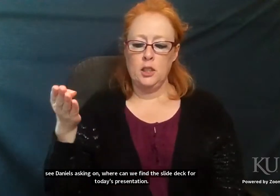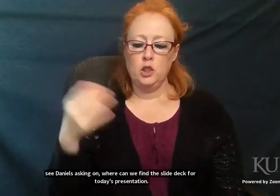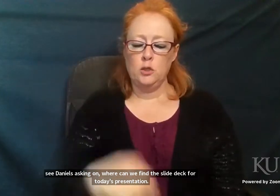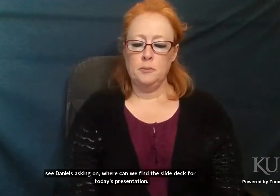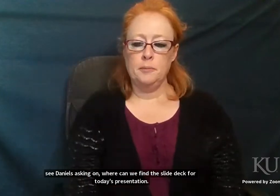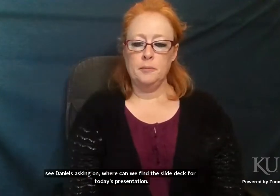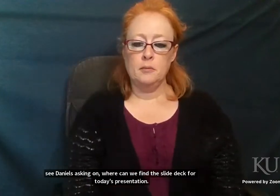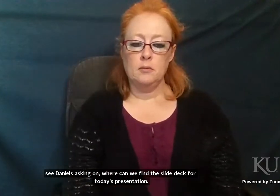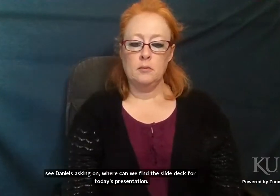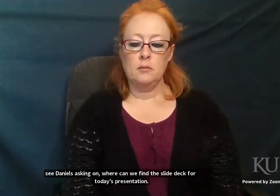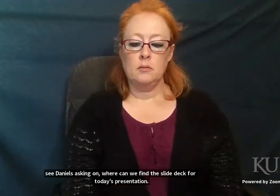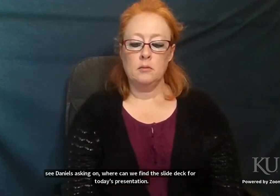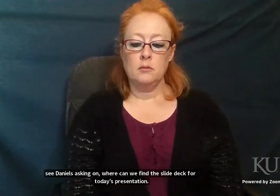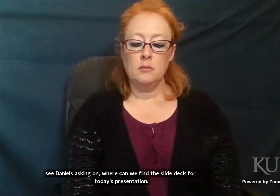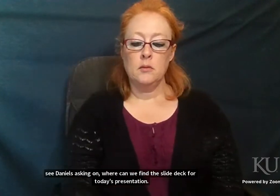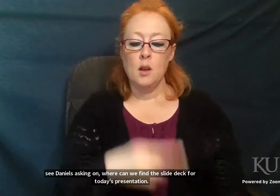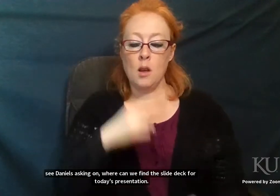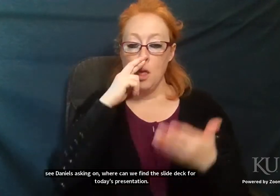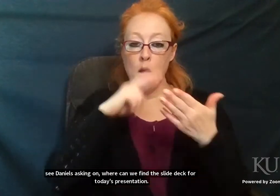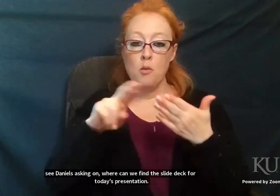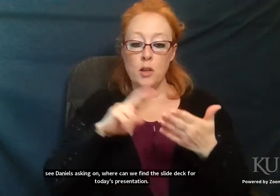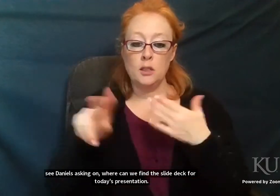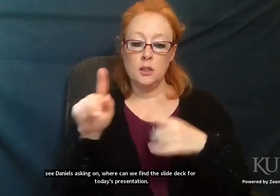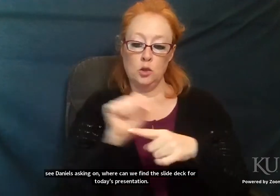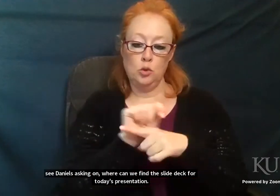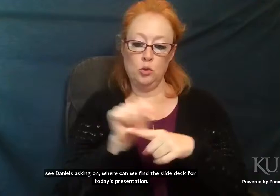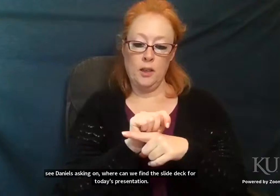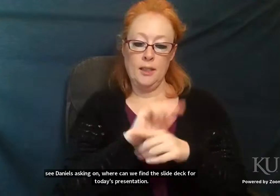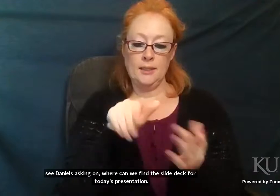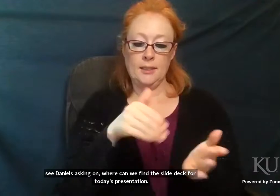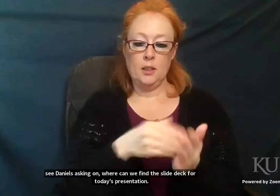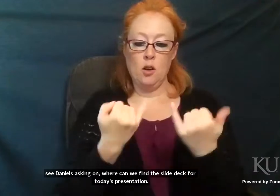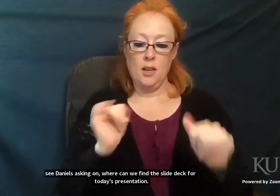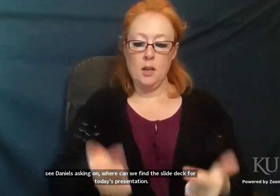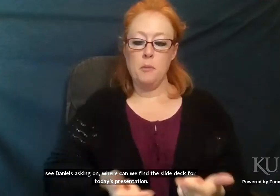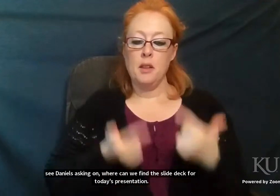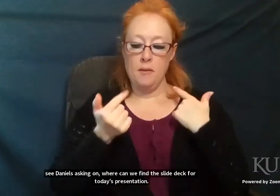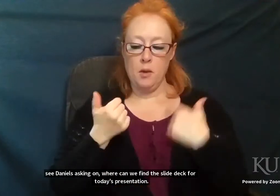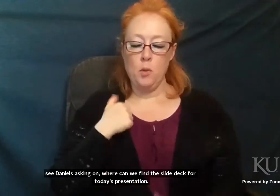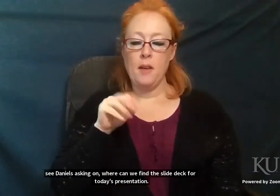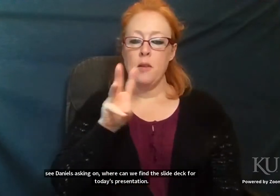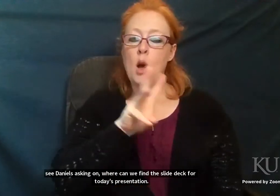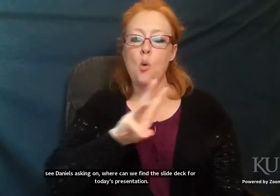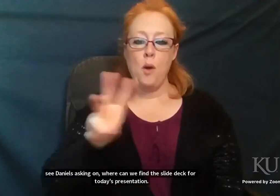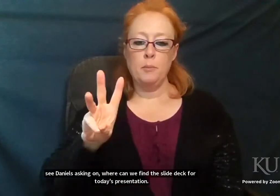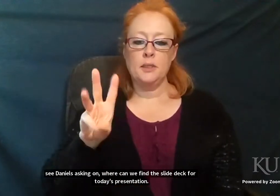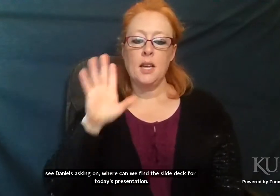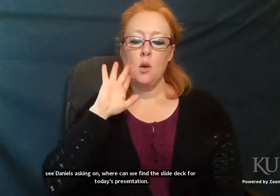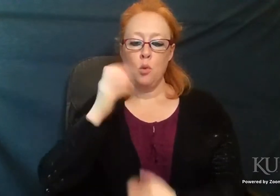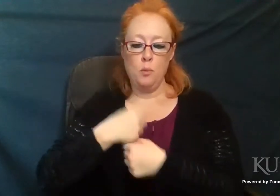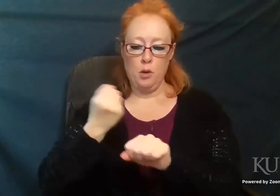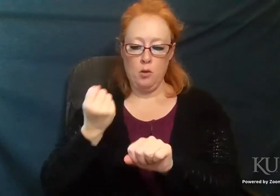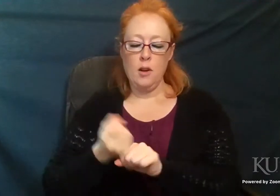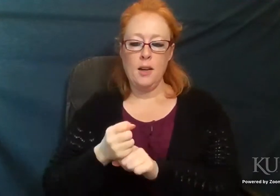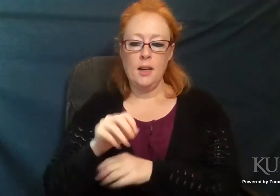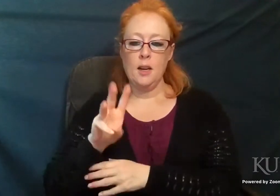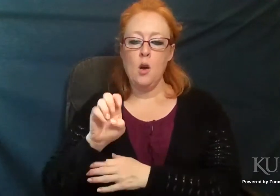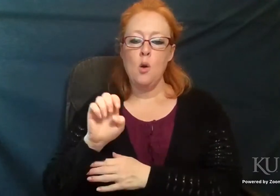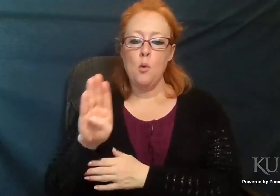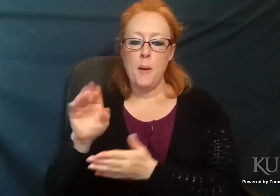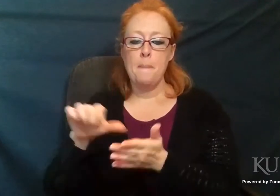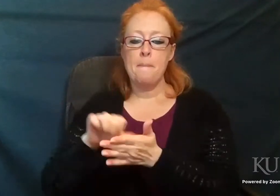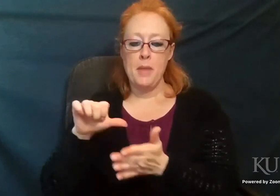For the Research and Training Center on Independent Living, we have a website that we will be creating a web page to that will